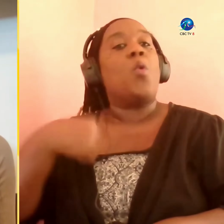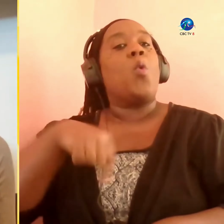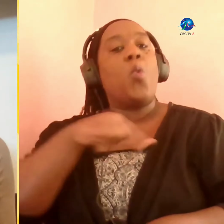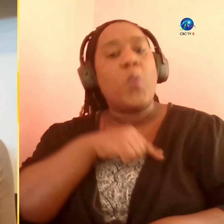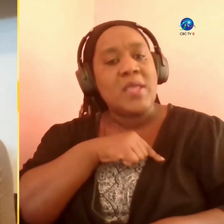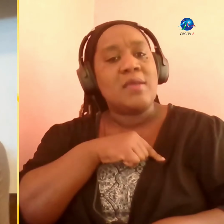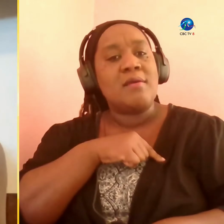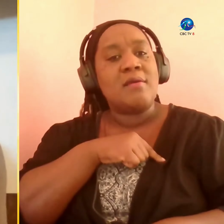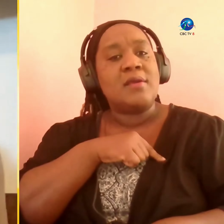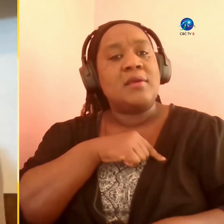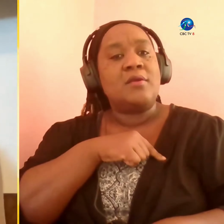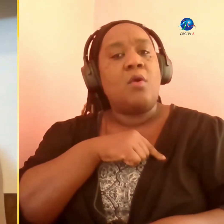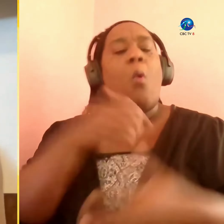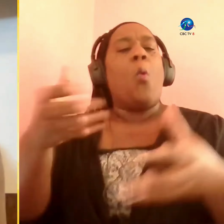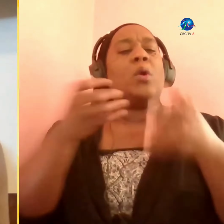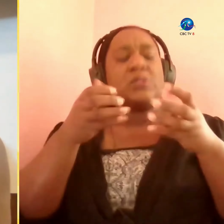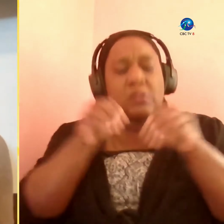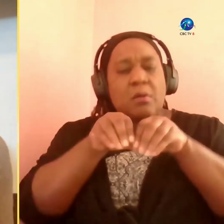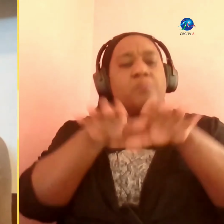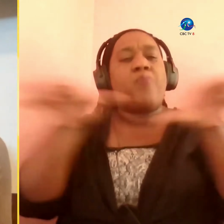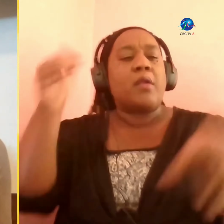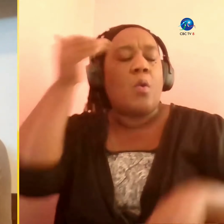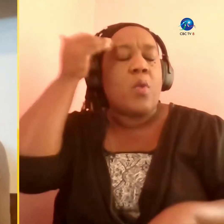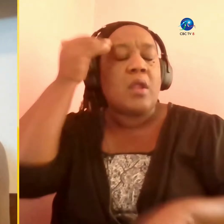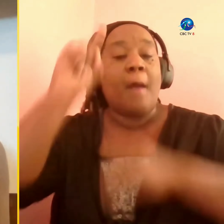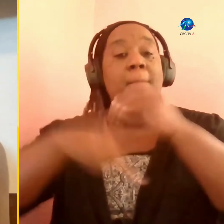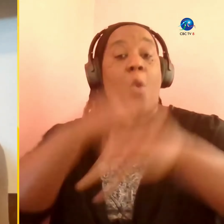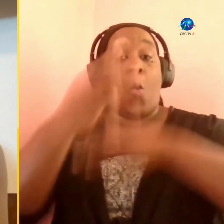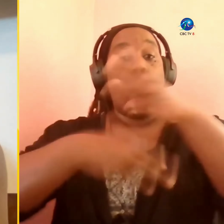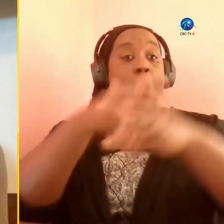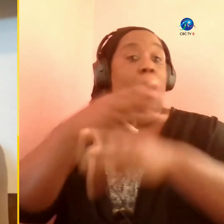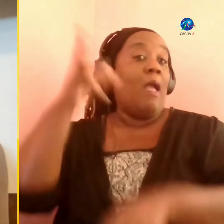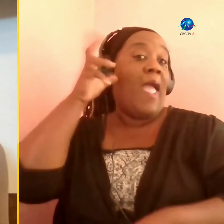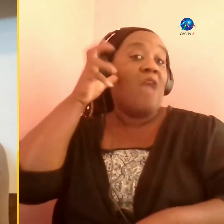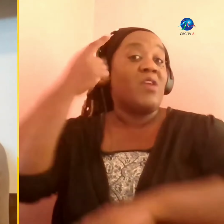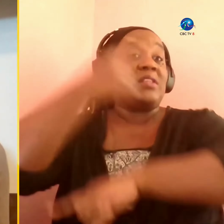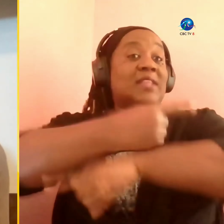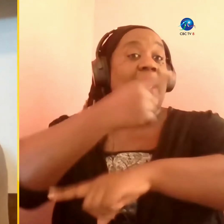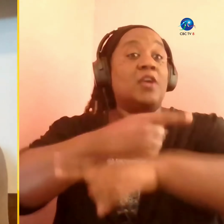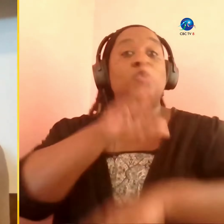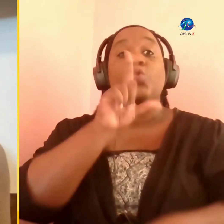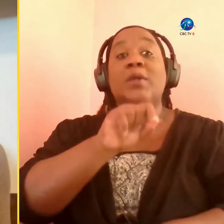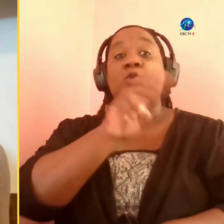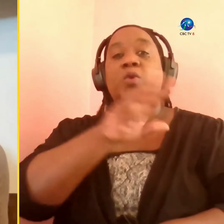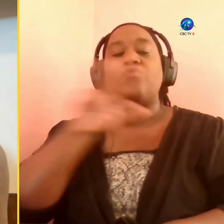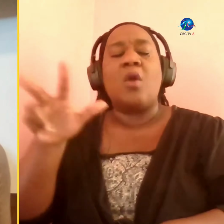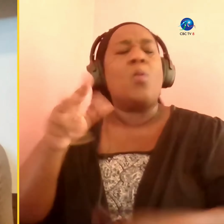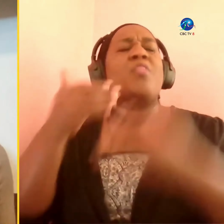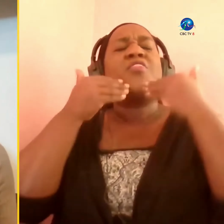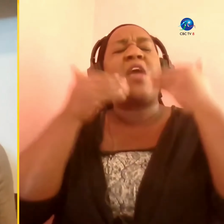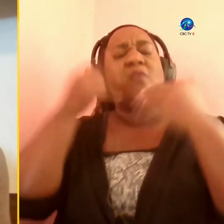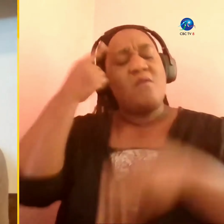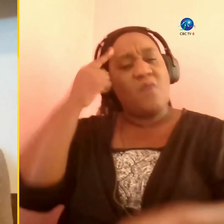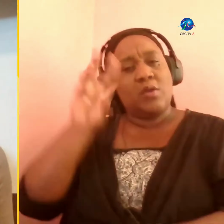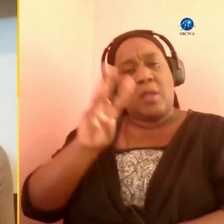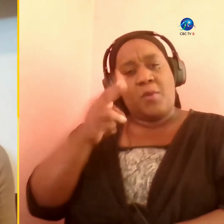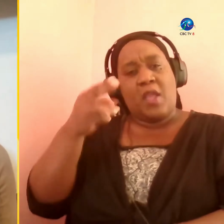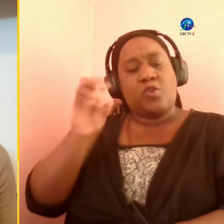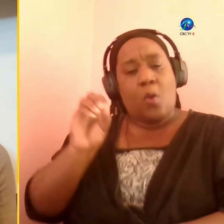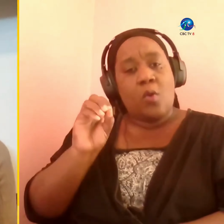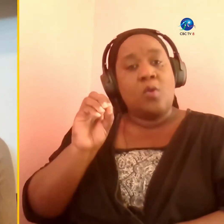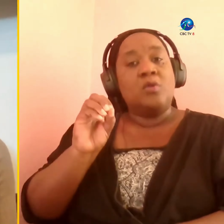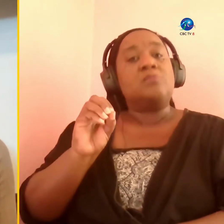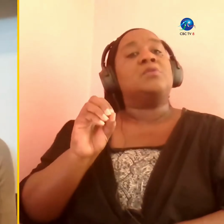2023. And we're really grateful for this opportunity from the WHO. And we definitely want to have more